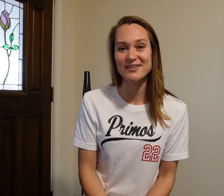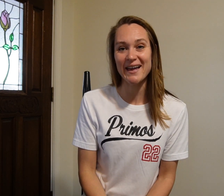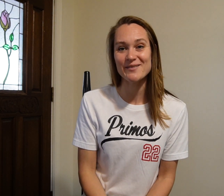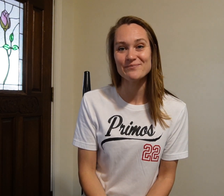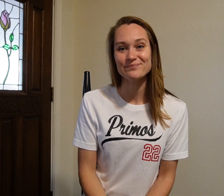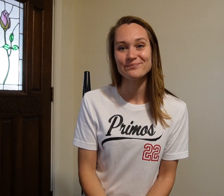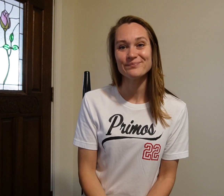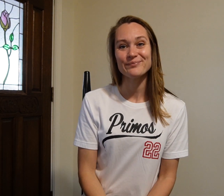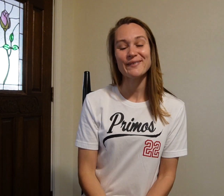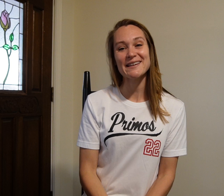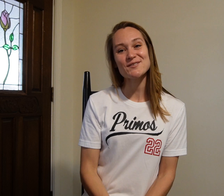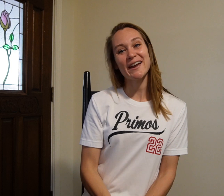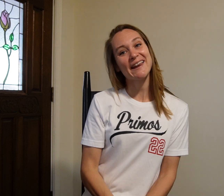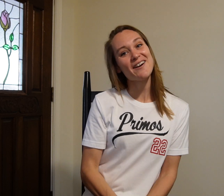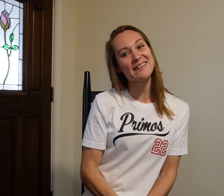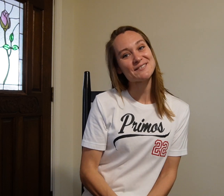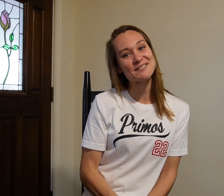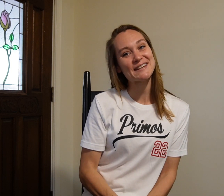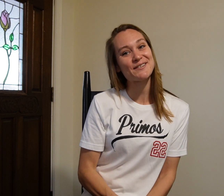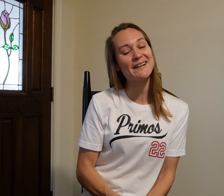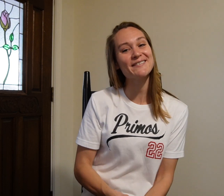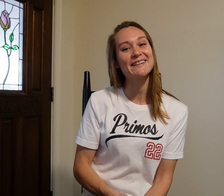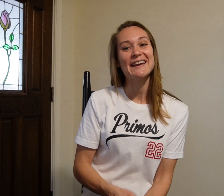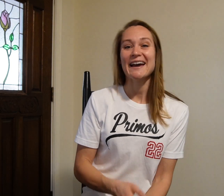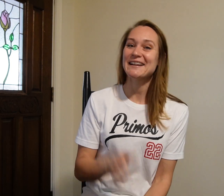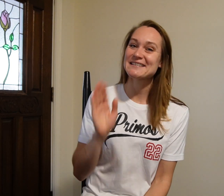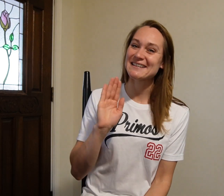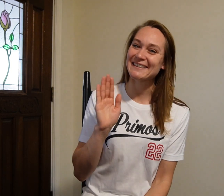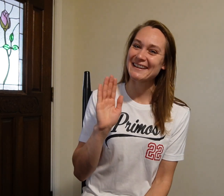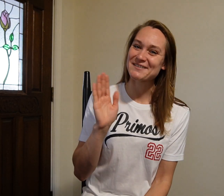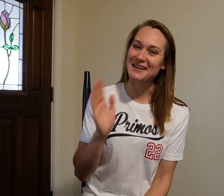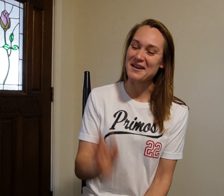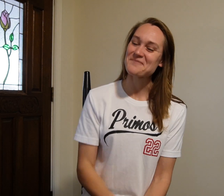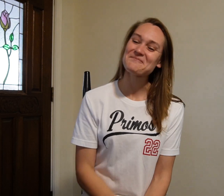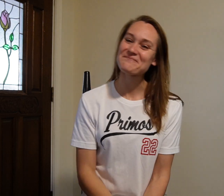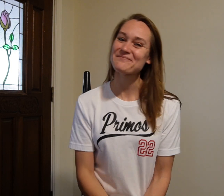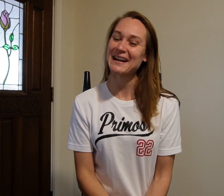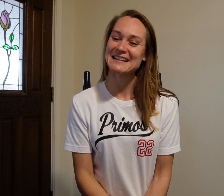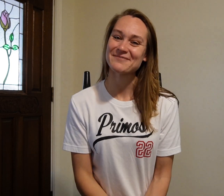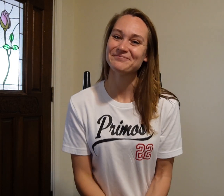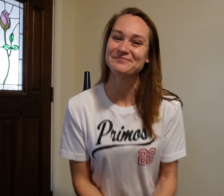that. Thanks for hanging out. Thanks for sticking around, and I'll see you in the next video. Bye, guys.